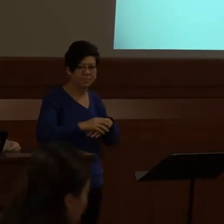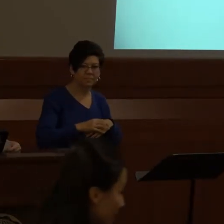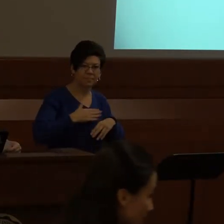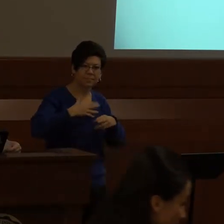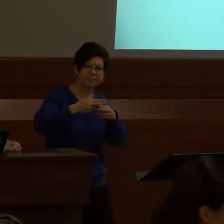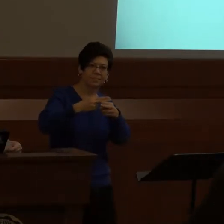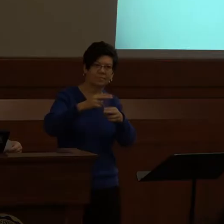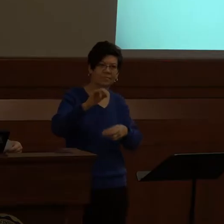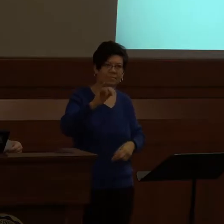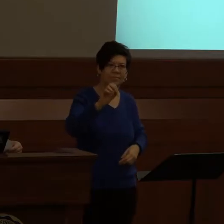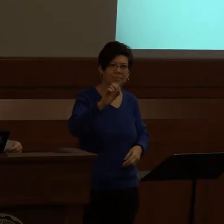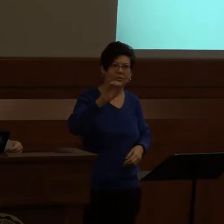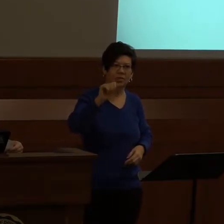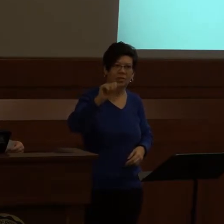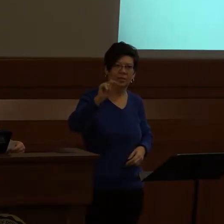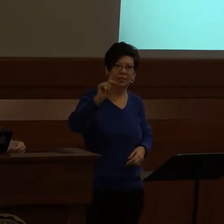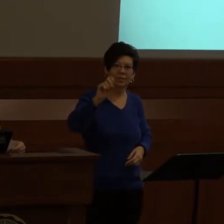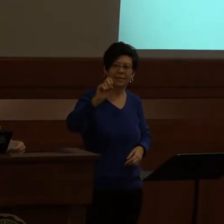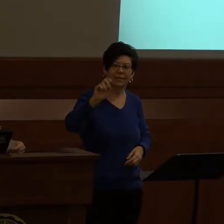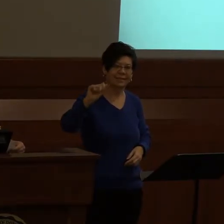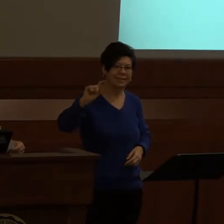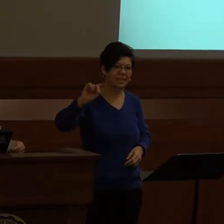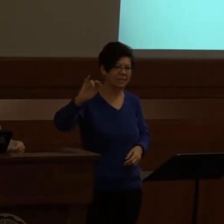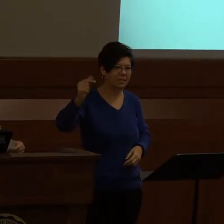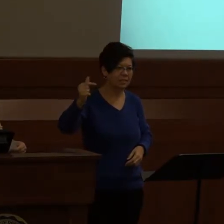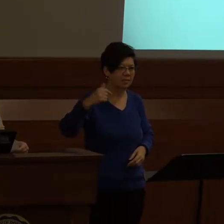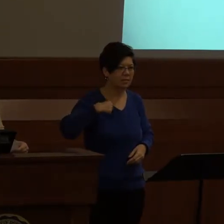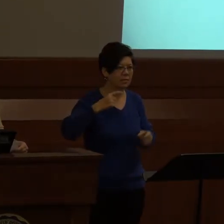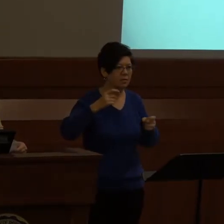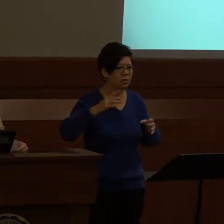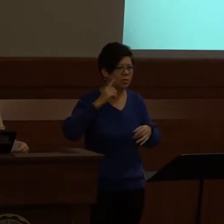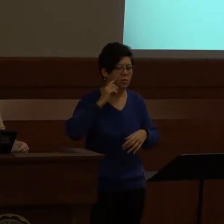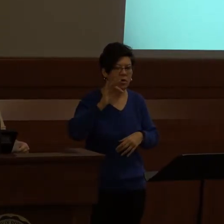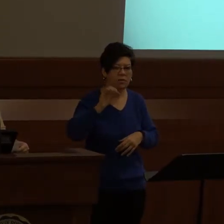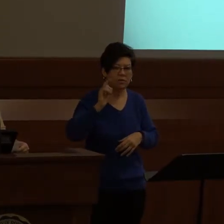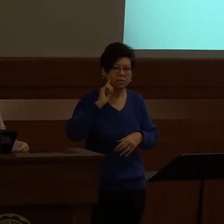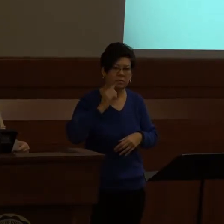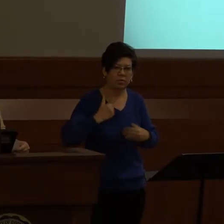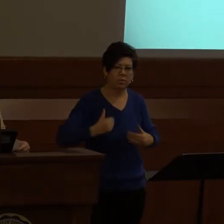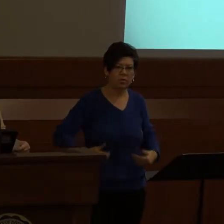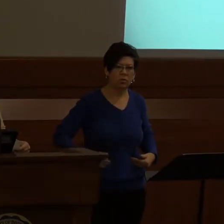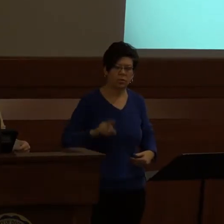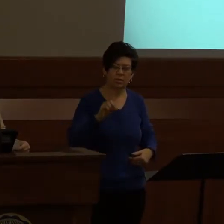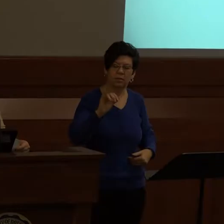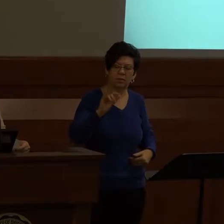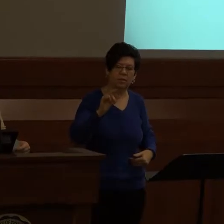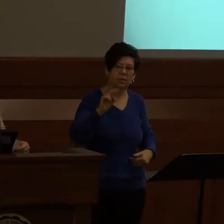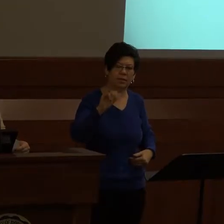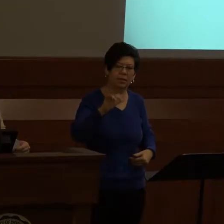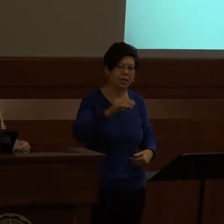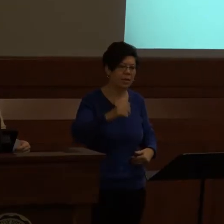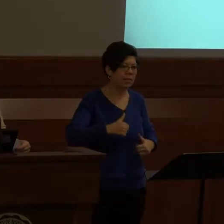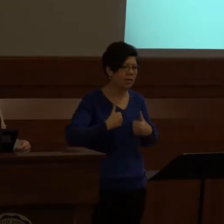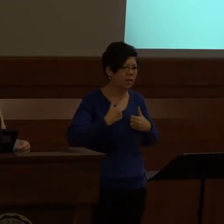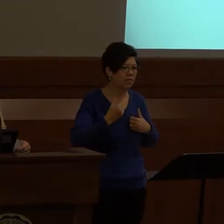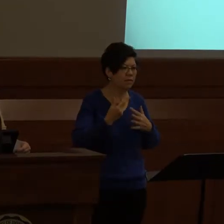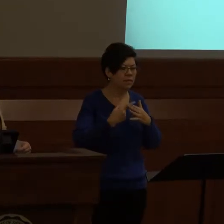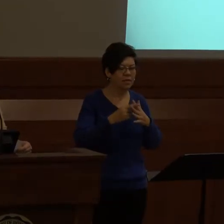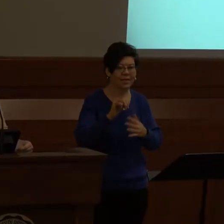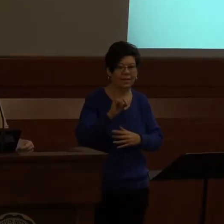My name is Jessica Keating, and I direct the Office of Human Dignity and Life Initiatives in the